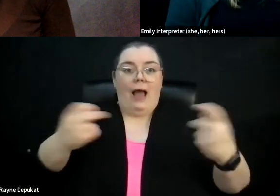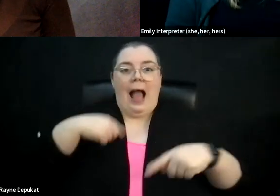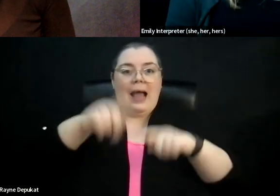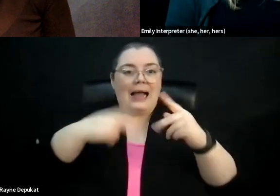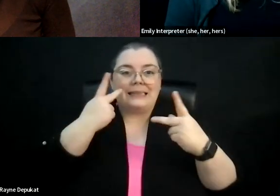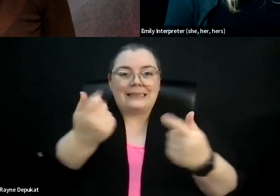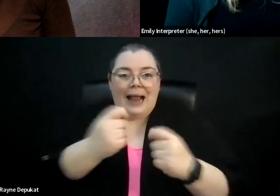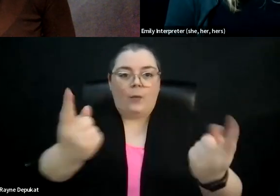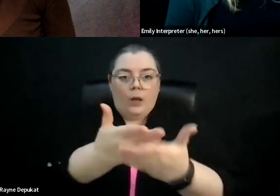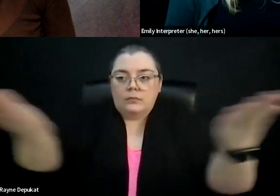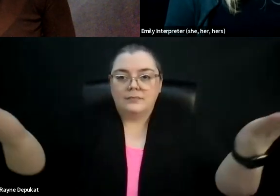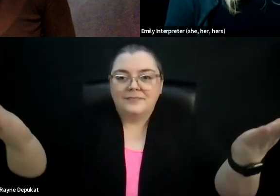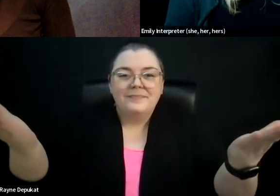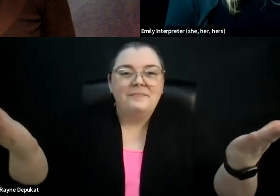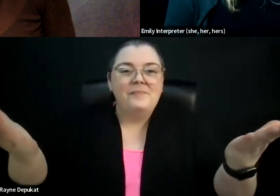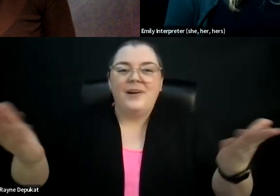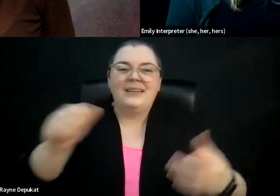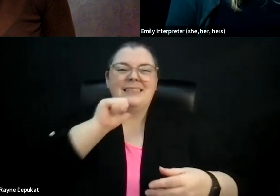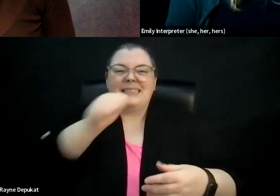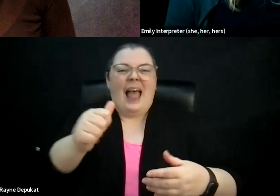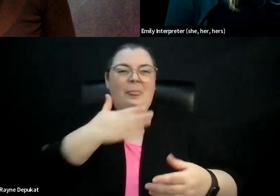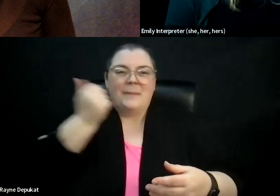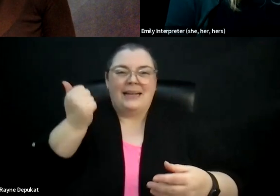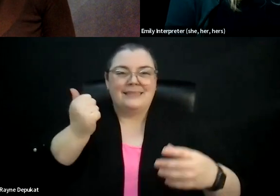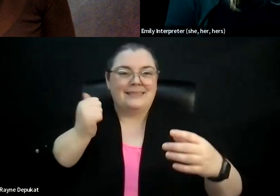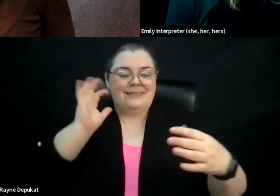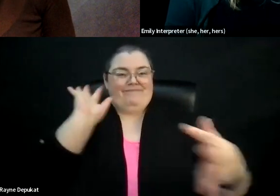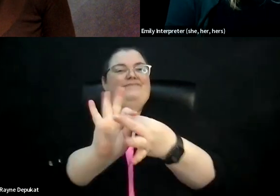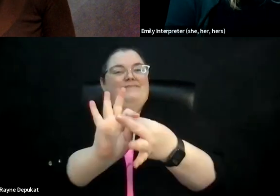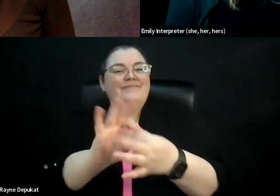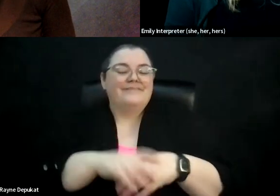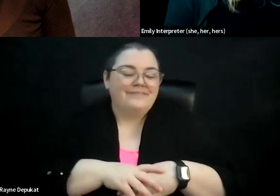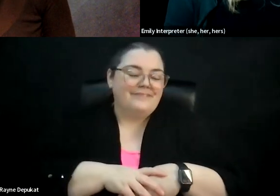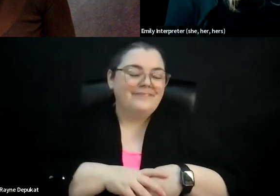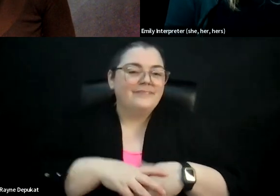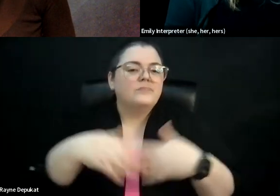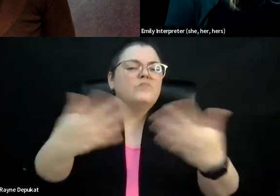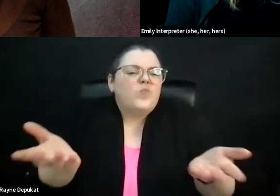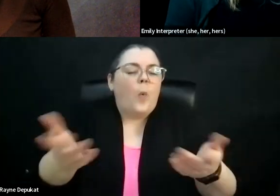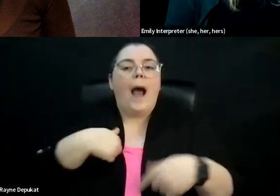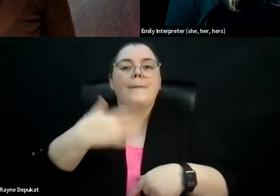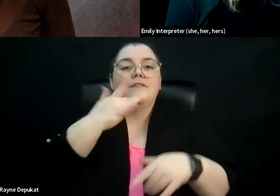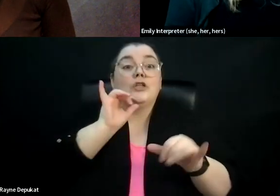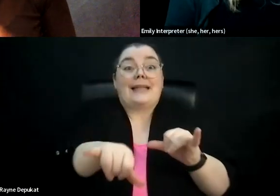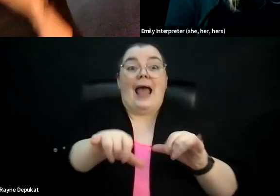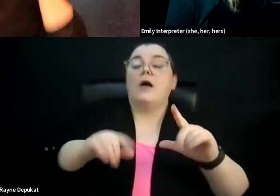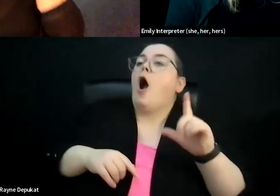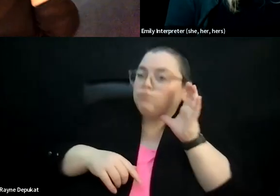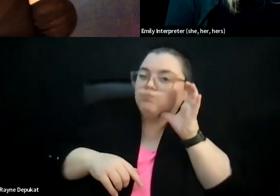now I'm talking and I can't see anyone that's involved in this meeting. It's not really the best setup to have that. I don't feel that connection with everyone tonight.